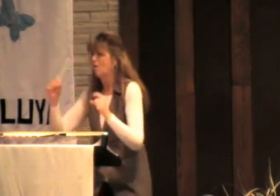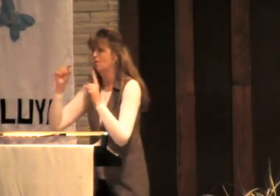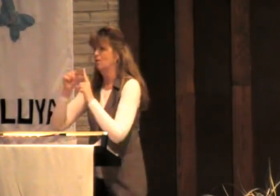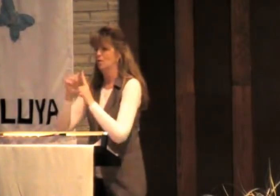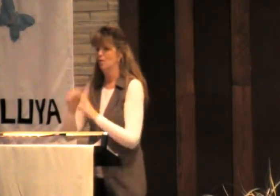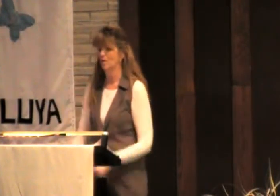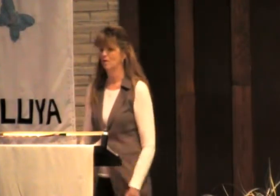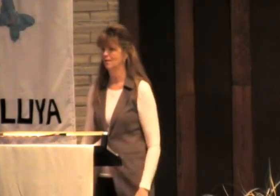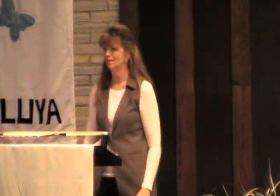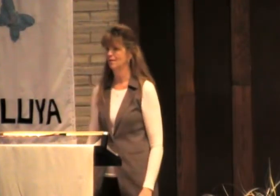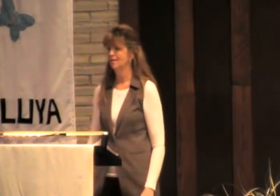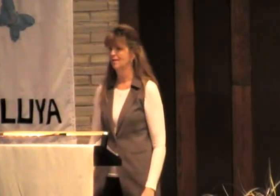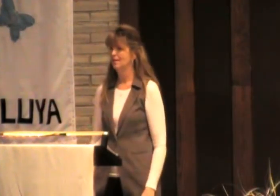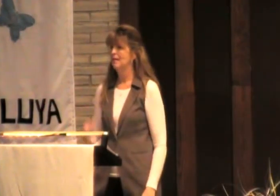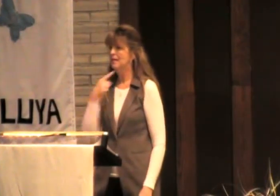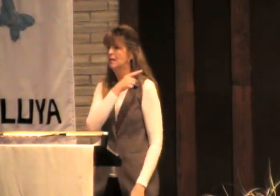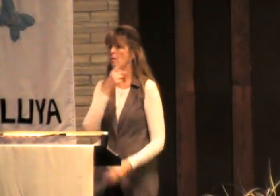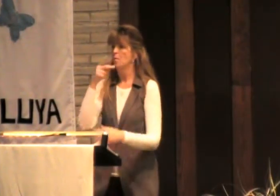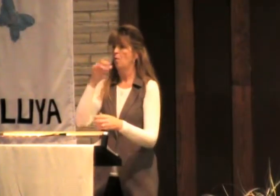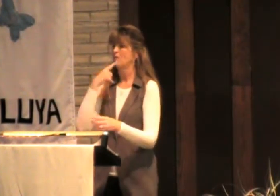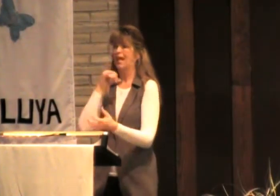verse. Powerful words.